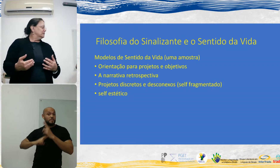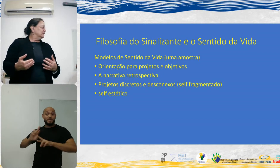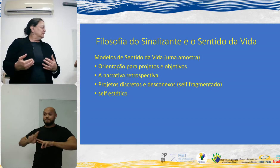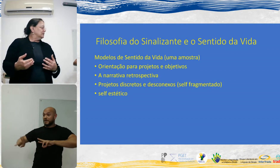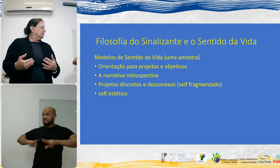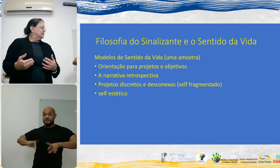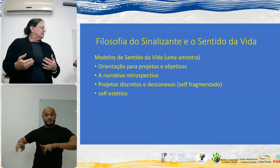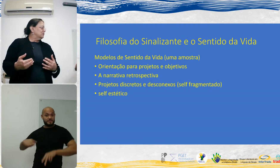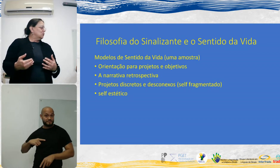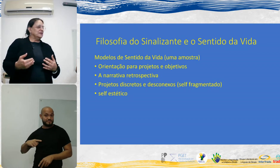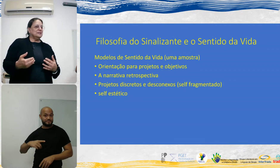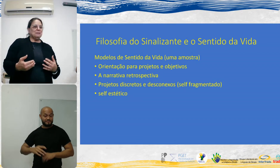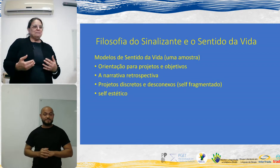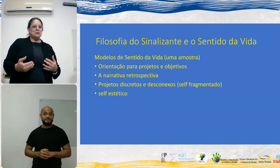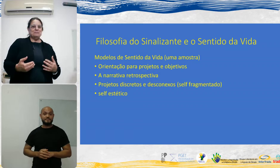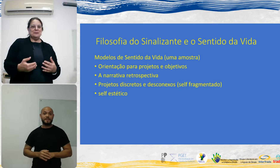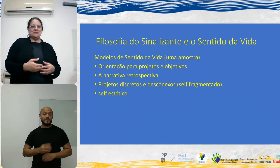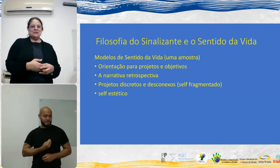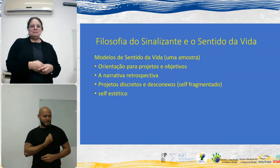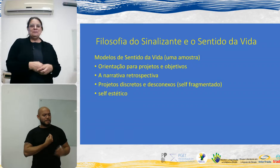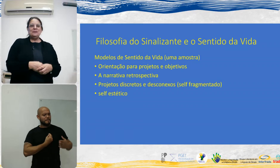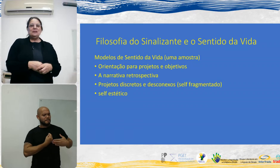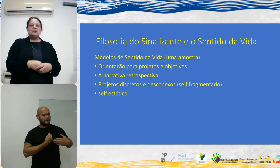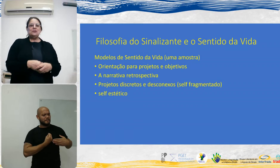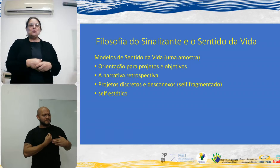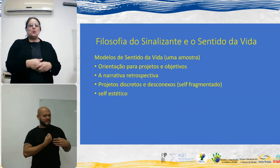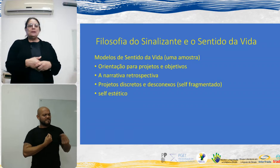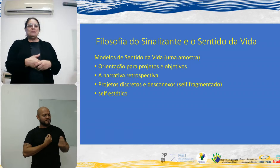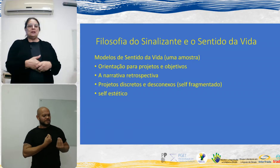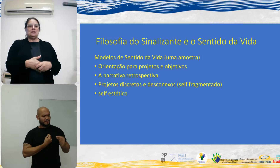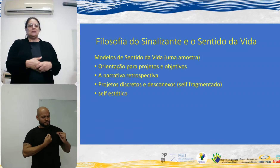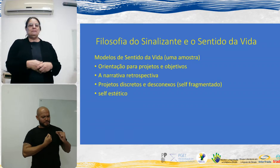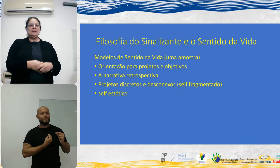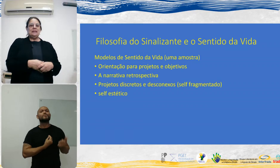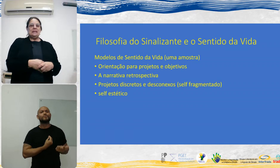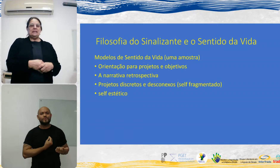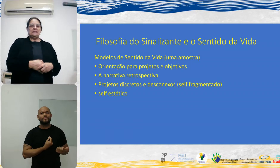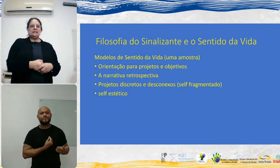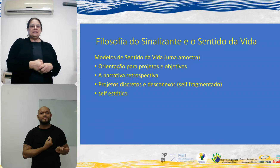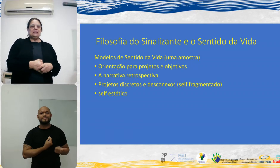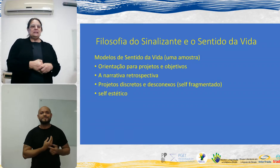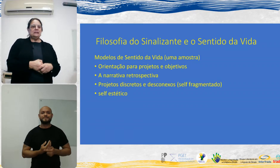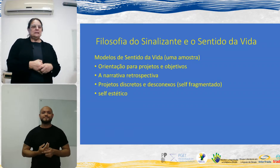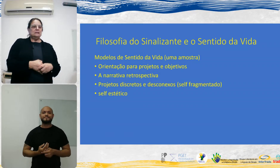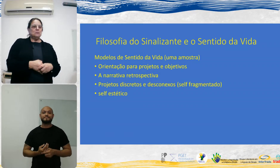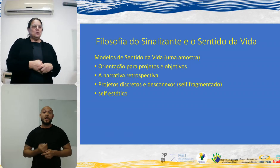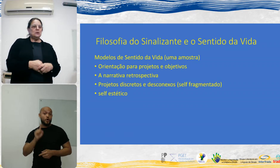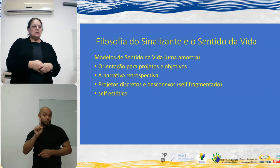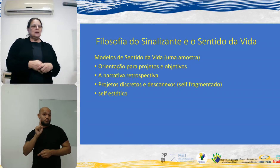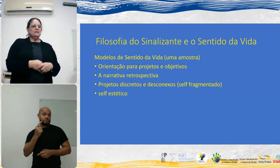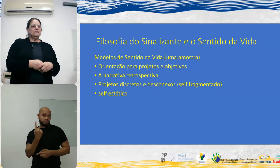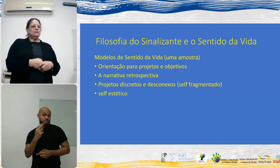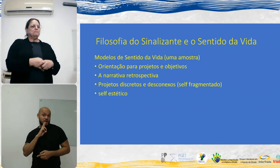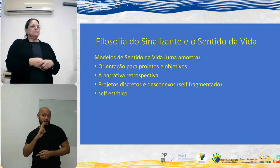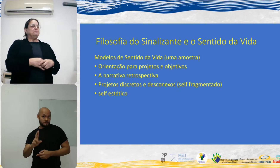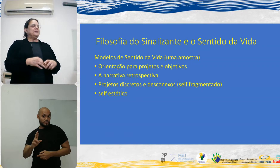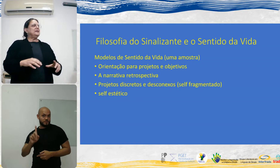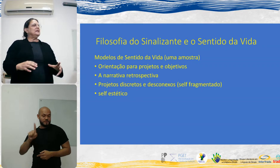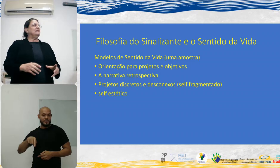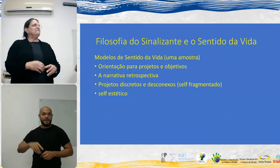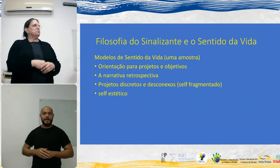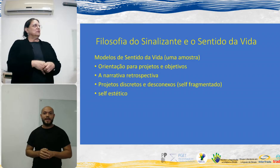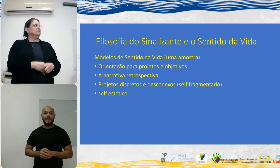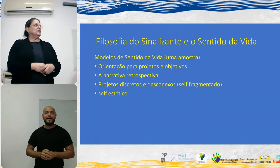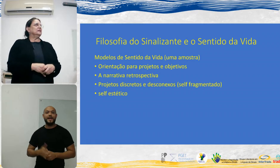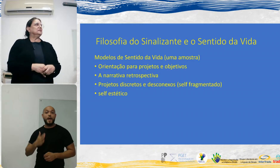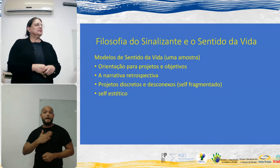question of what is my purpose. So one model is the model of the big